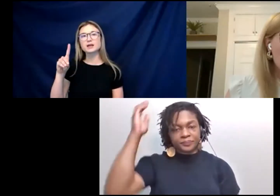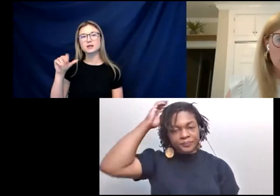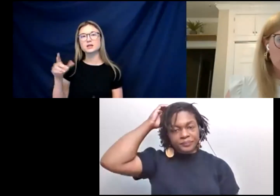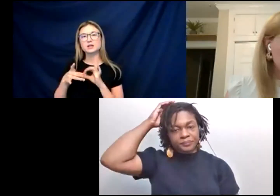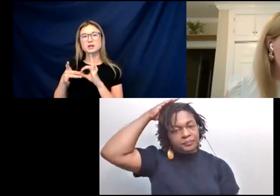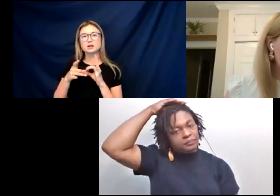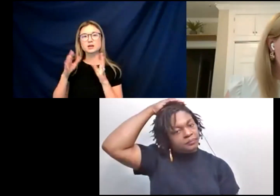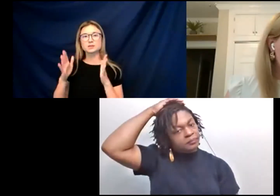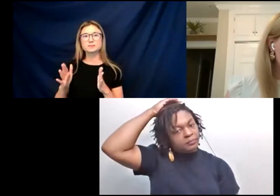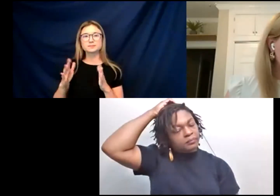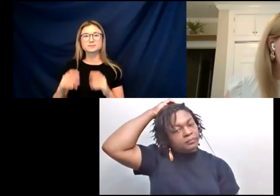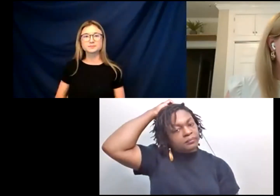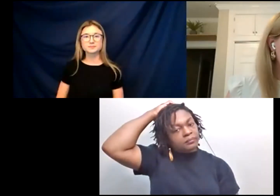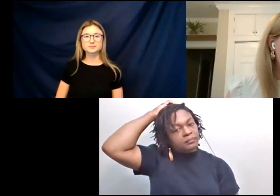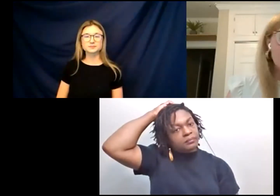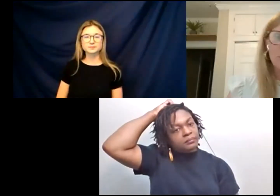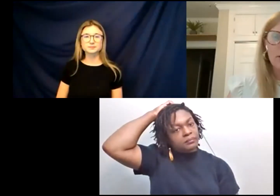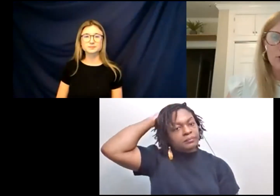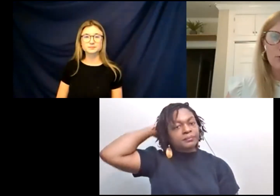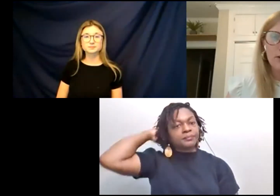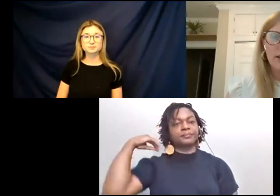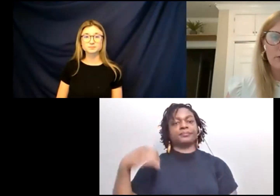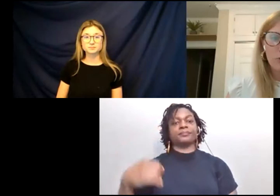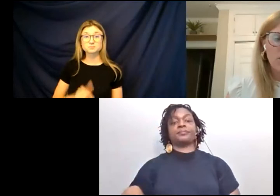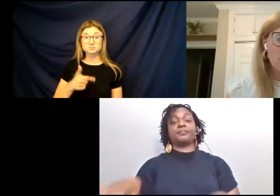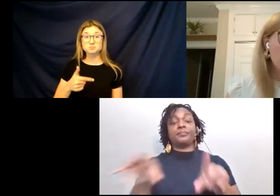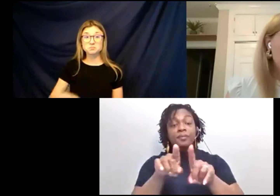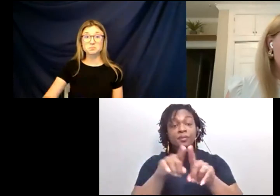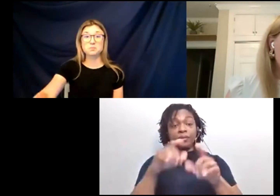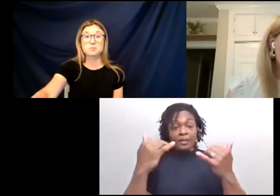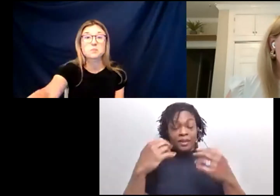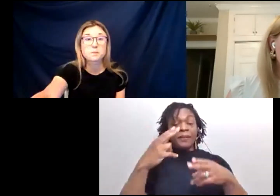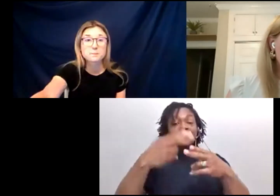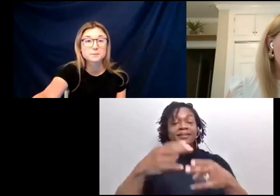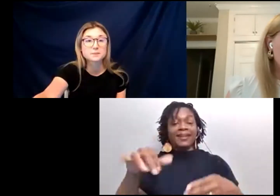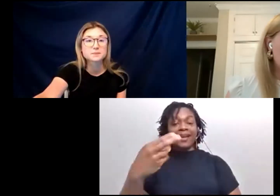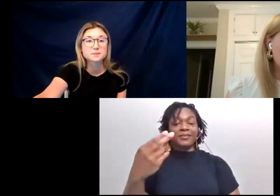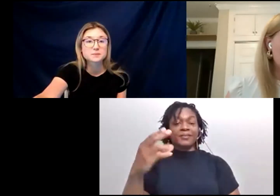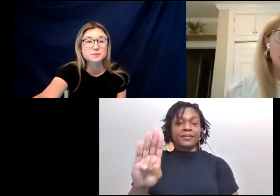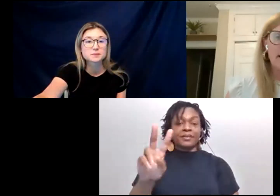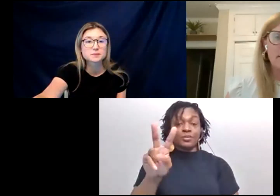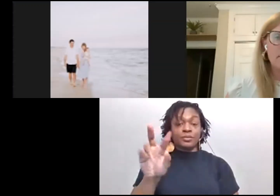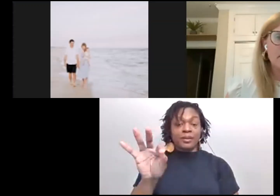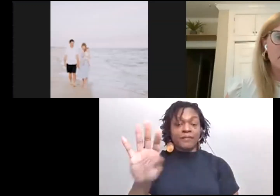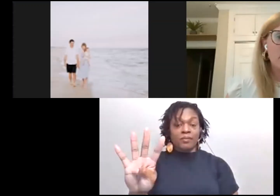I will also mention House Bill 294, which